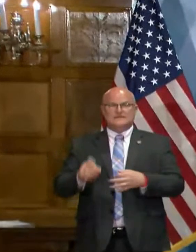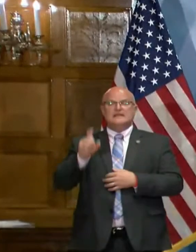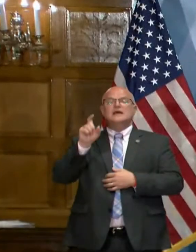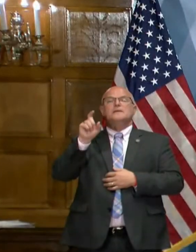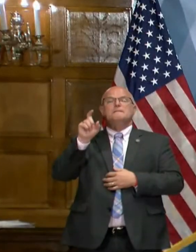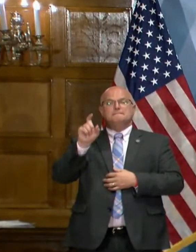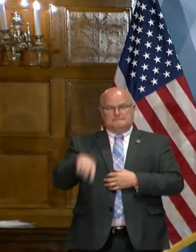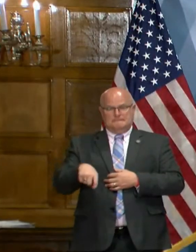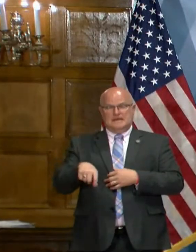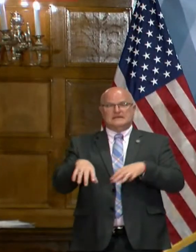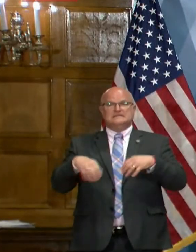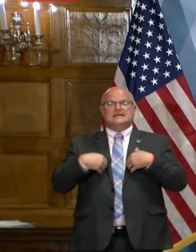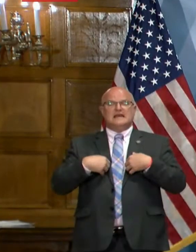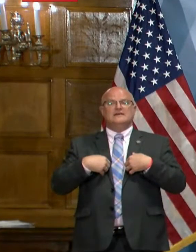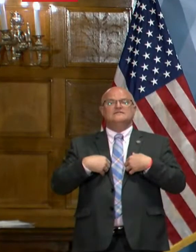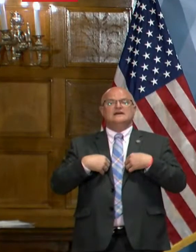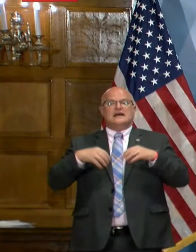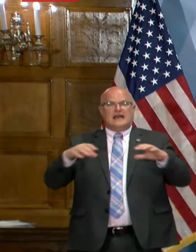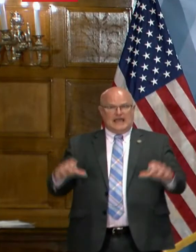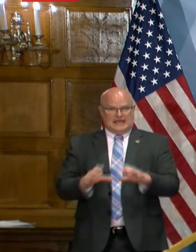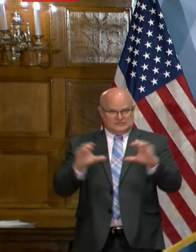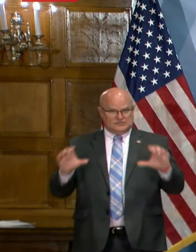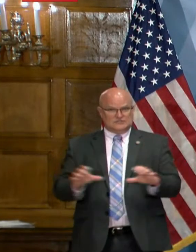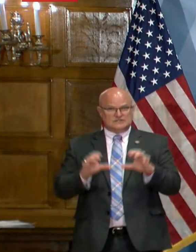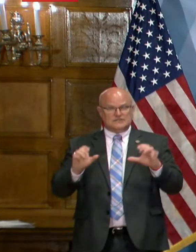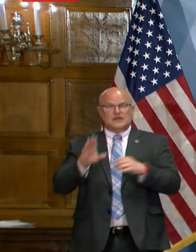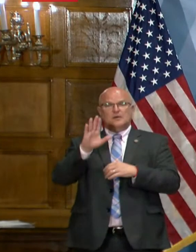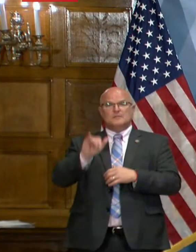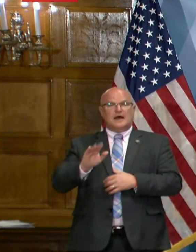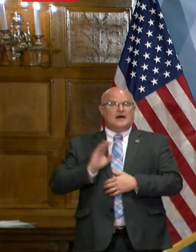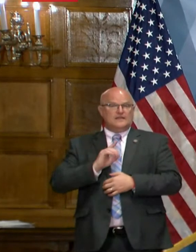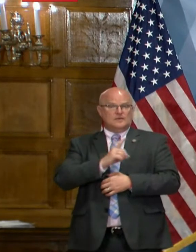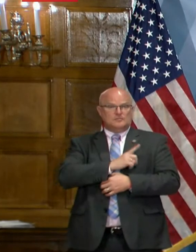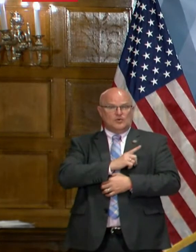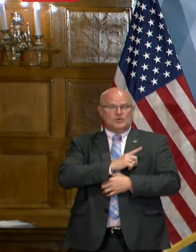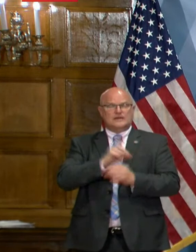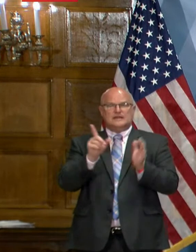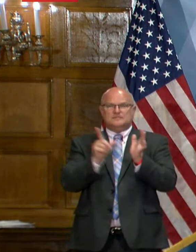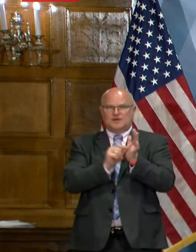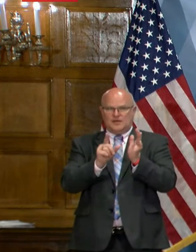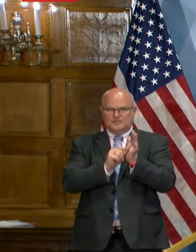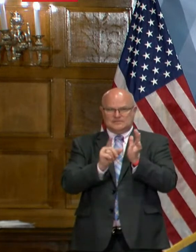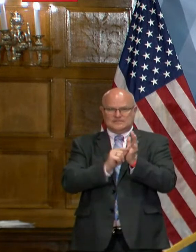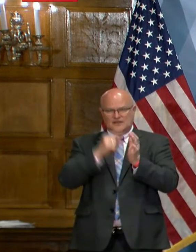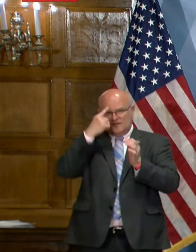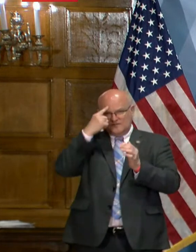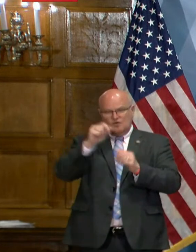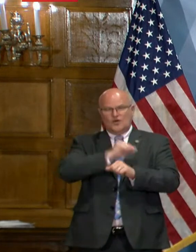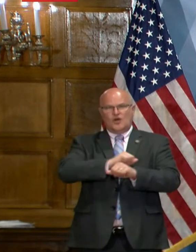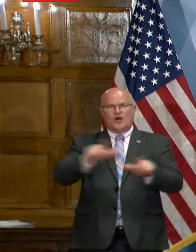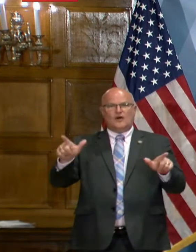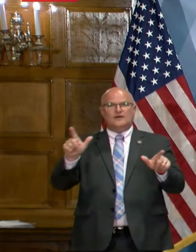take some affirmative action by their board and publish that to their